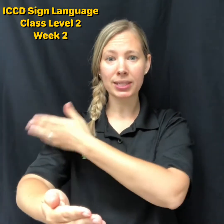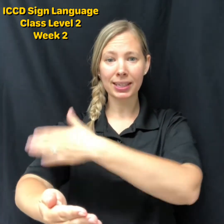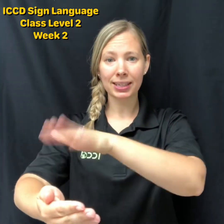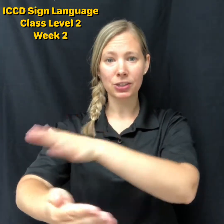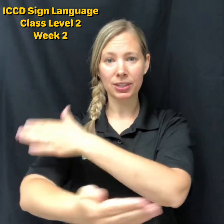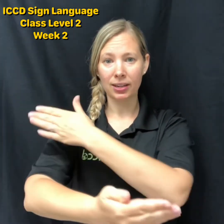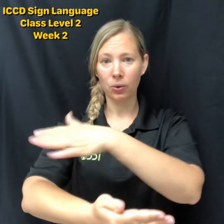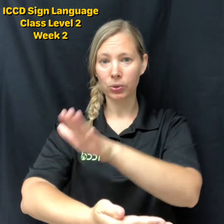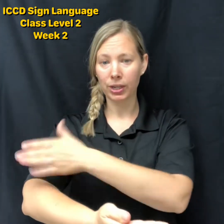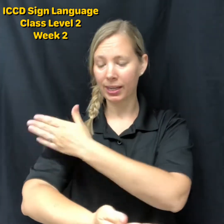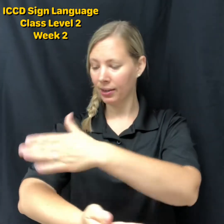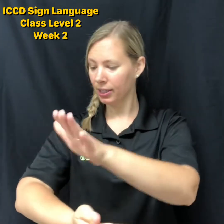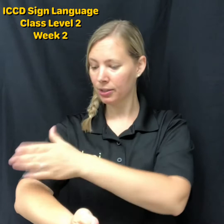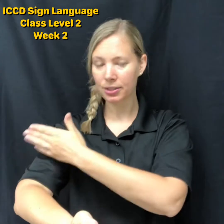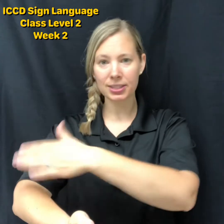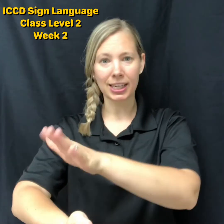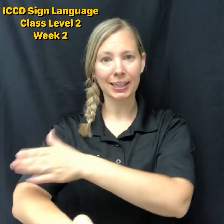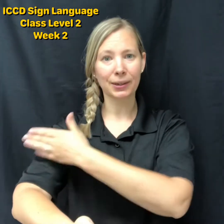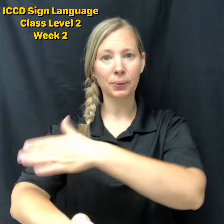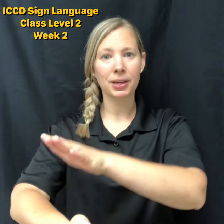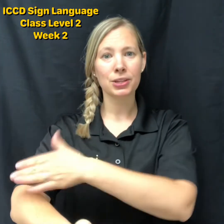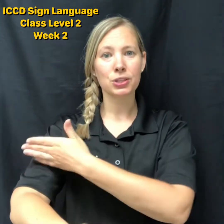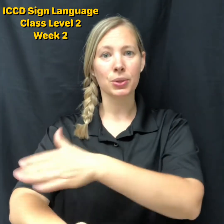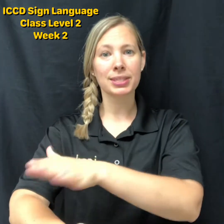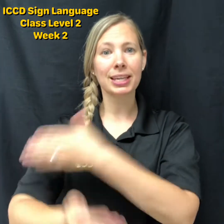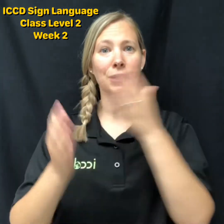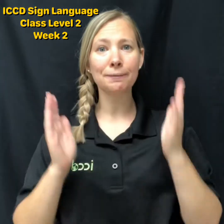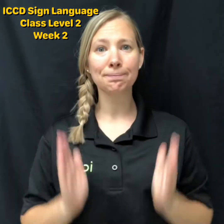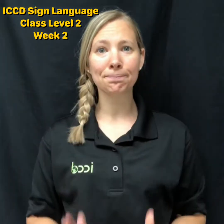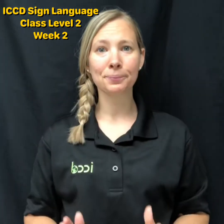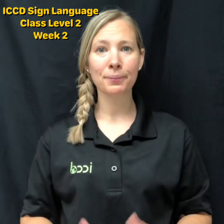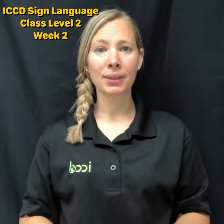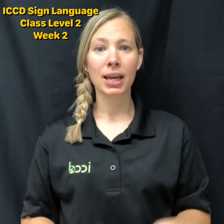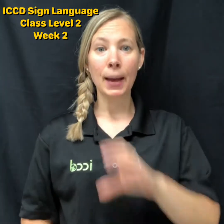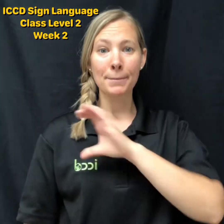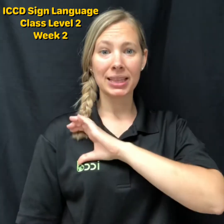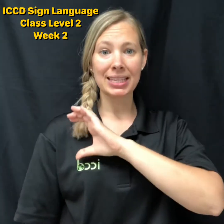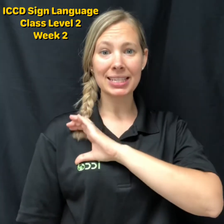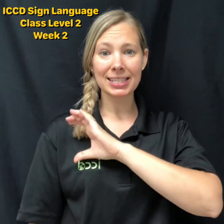just kind of hold your hand out here, sing. So a singer. Police,